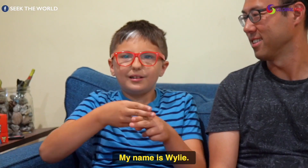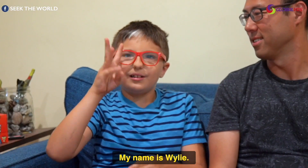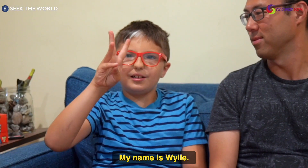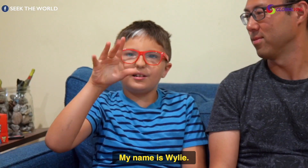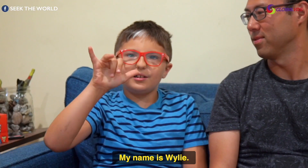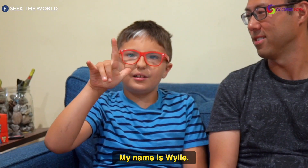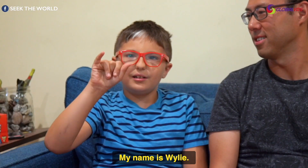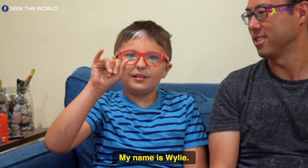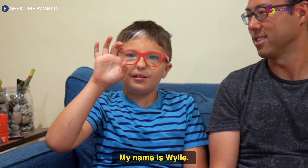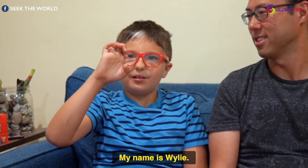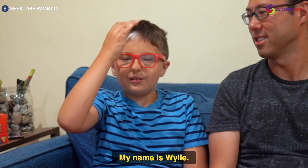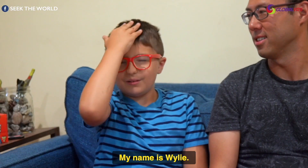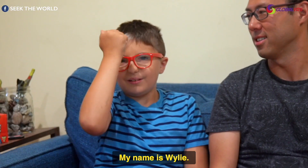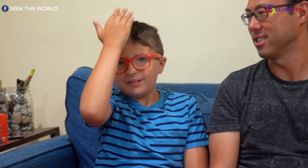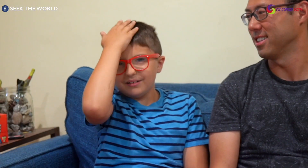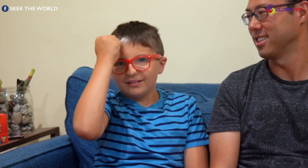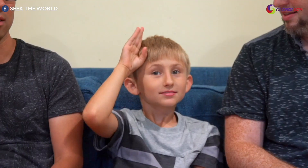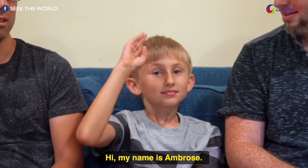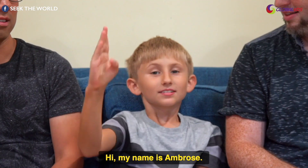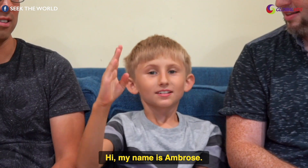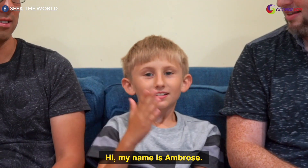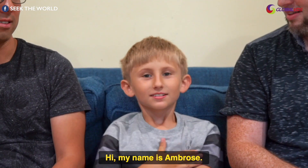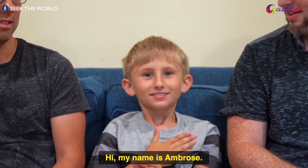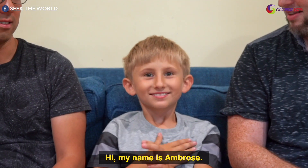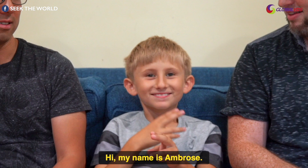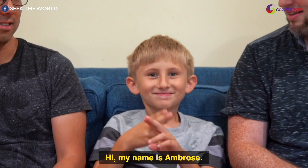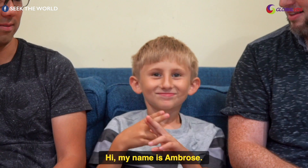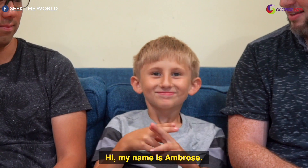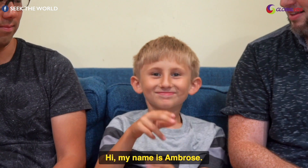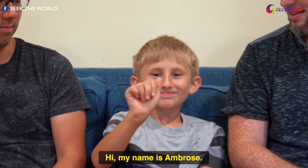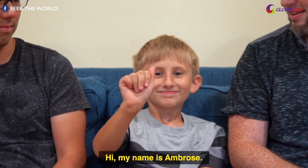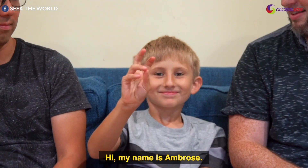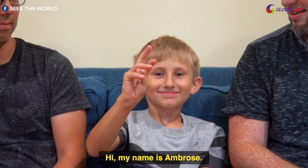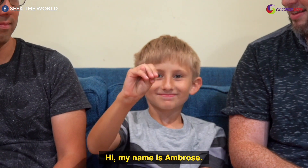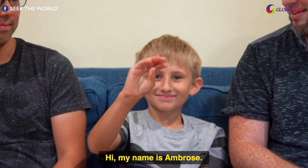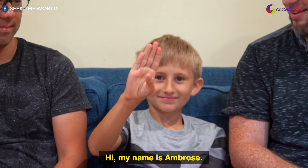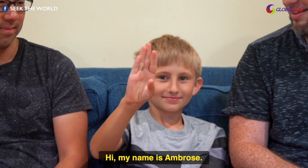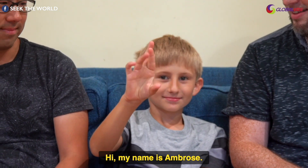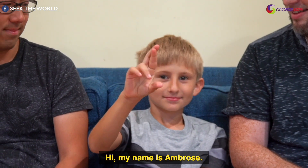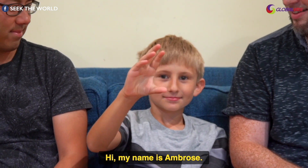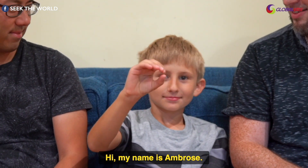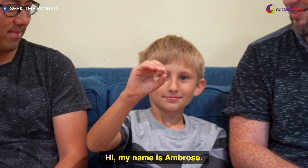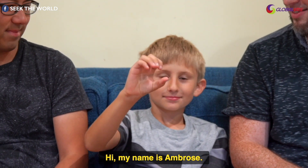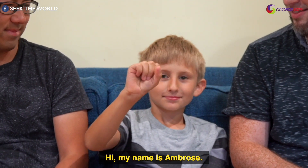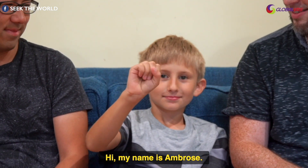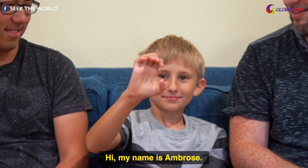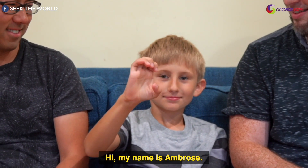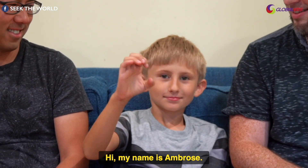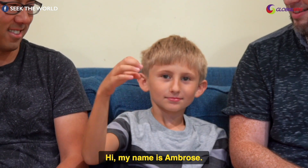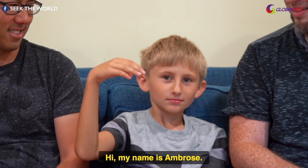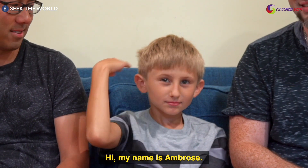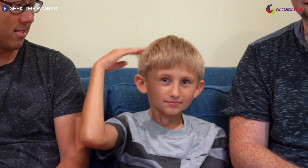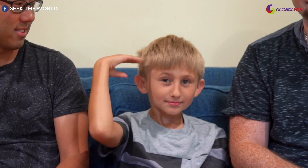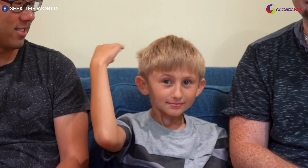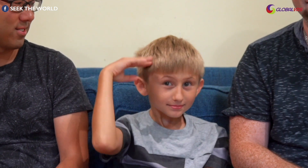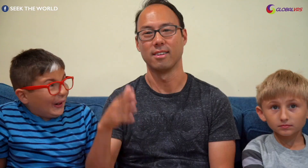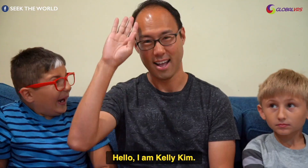My name is Wiley and this is my sign name. Hello, my name is Ambrose and this is my sign name.